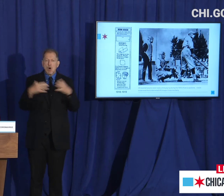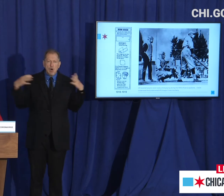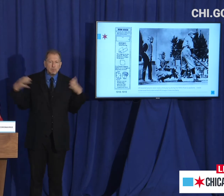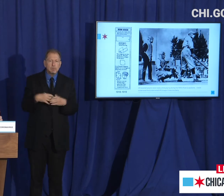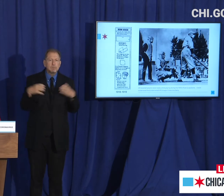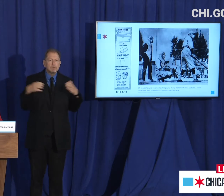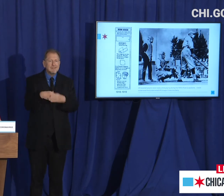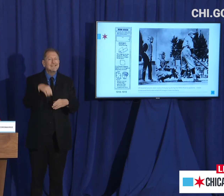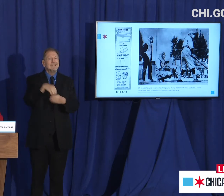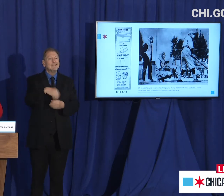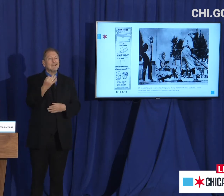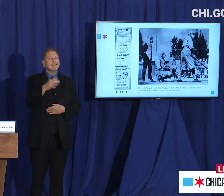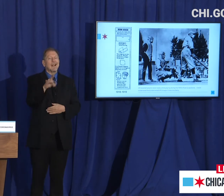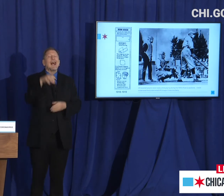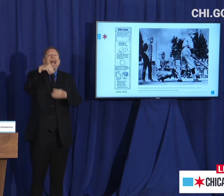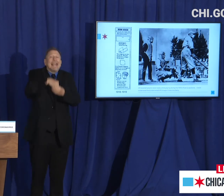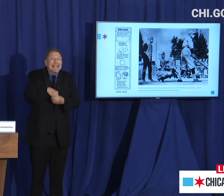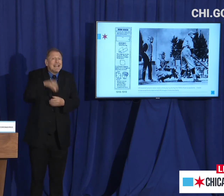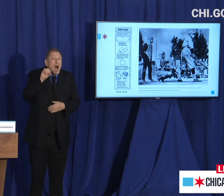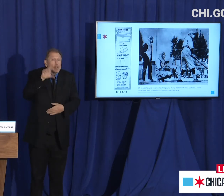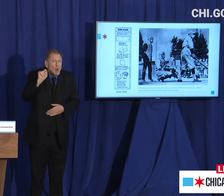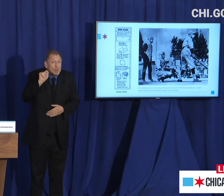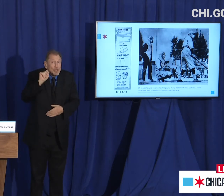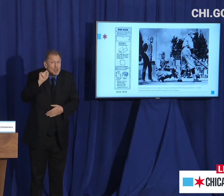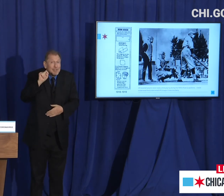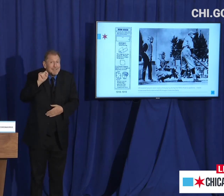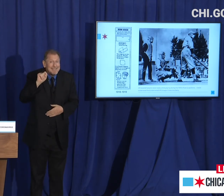gatherings. It was the month they published,